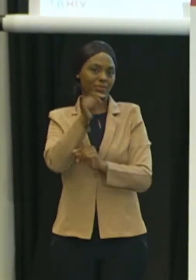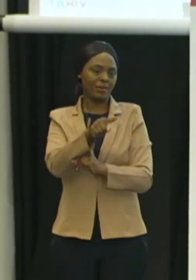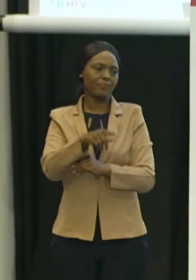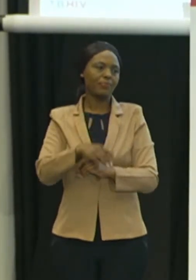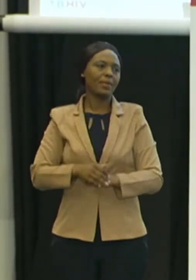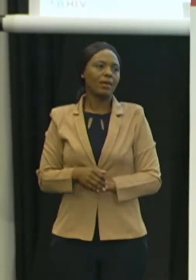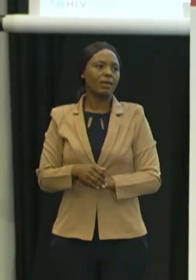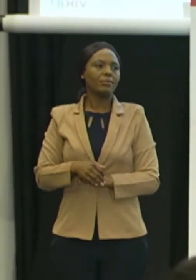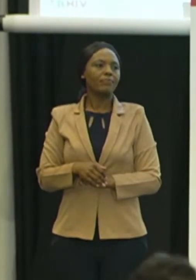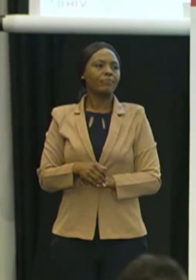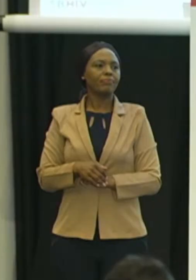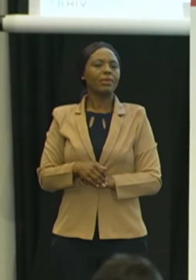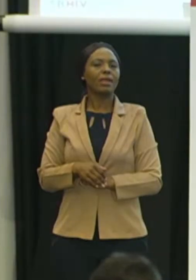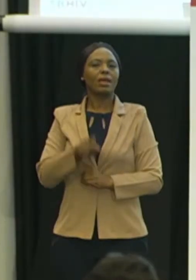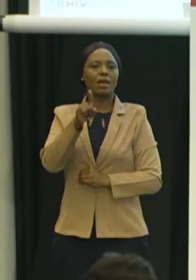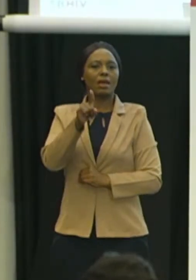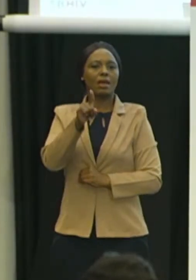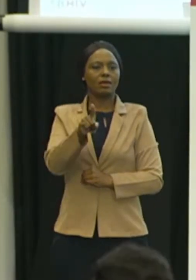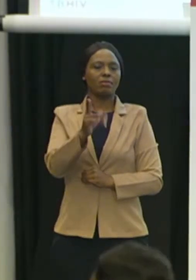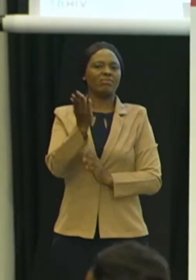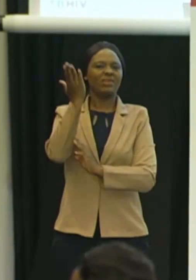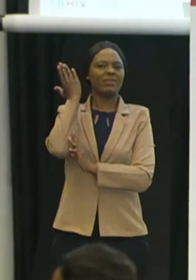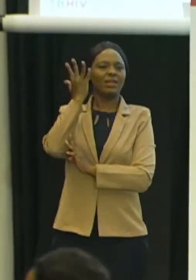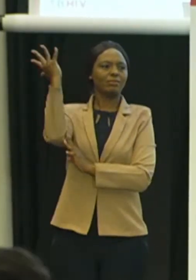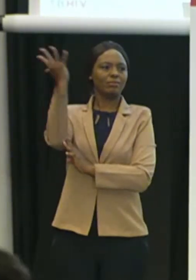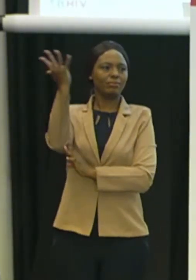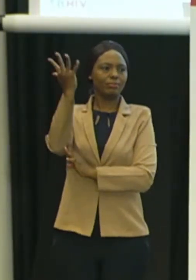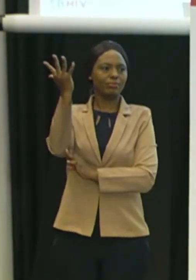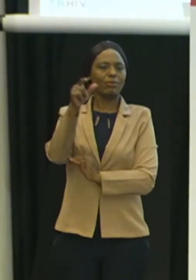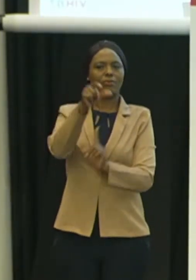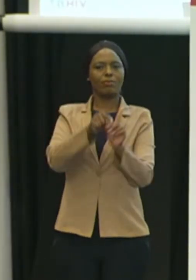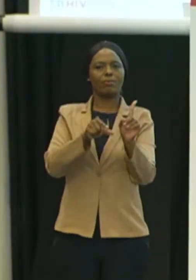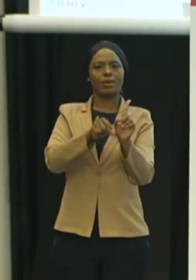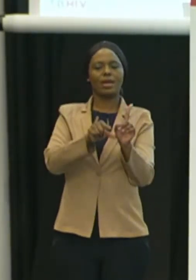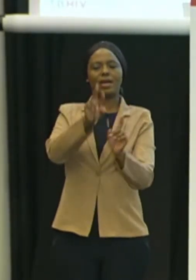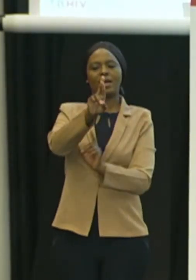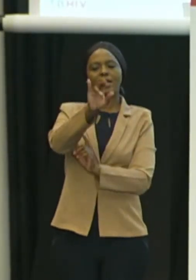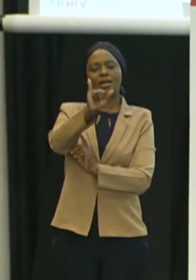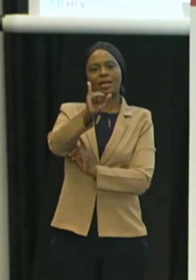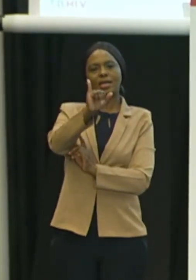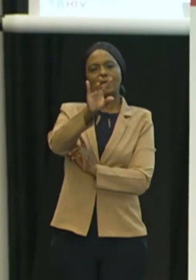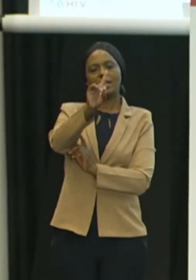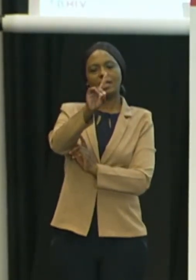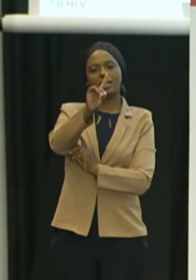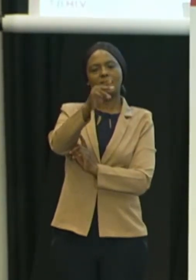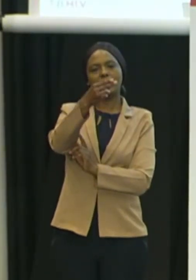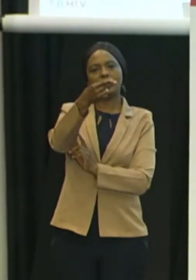Previous presentations, especially from Richidze, they highlighted